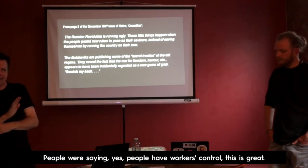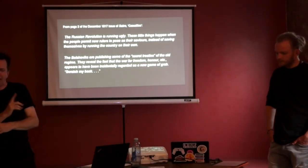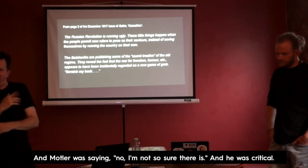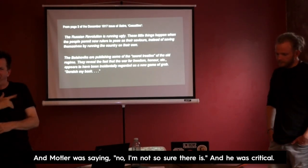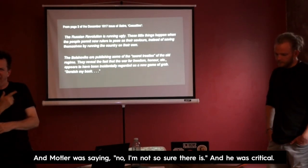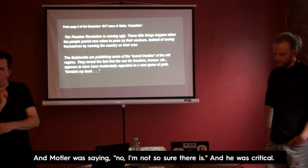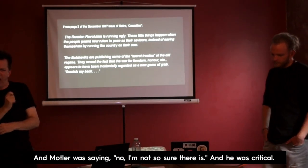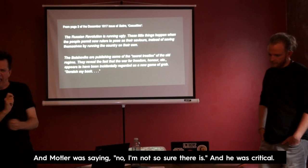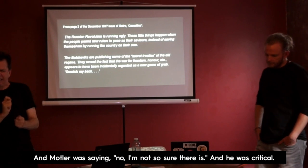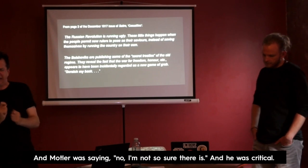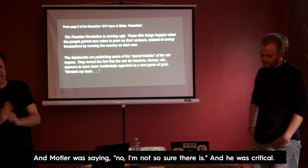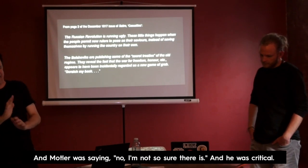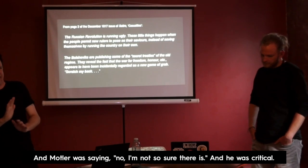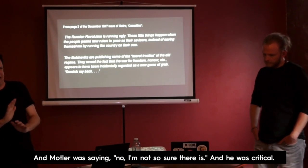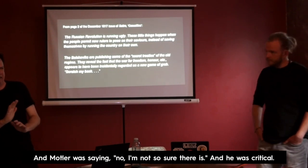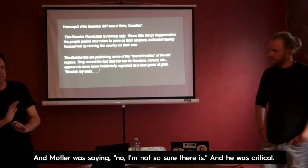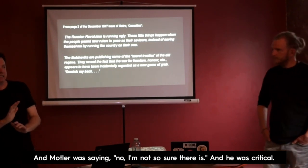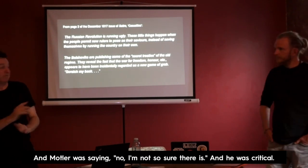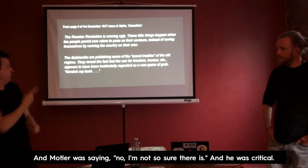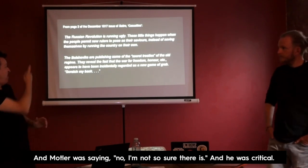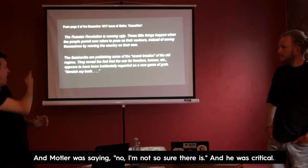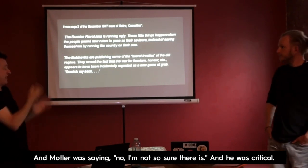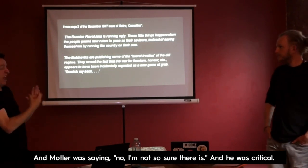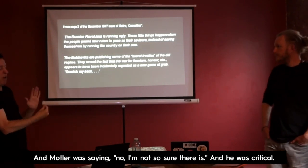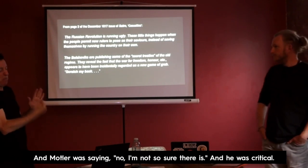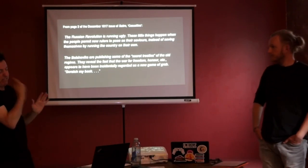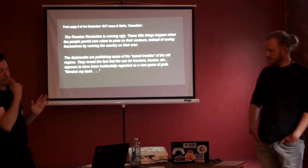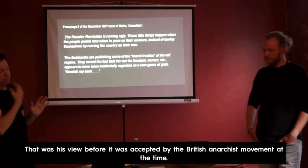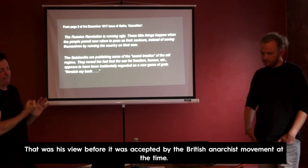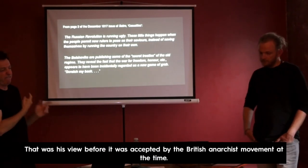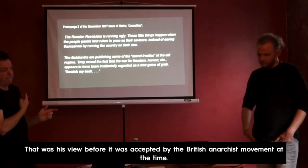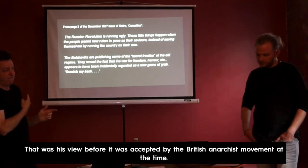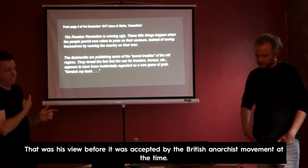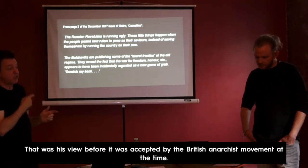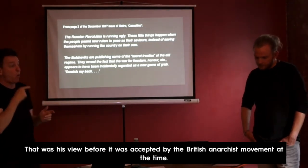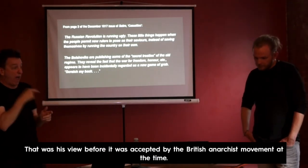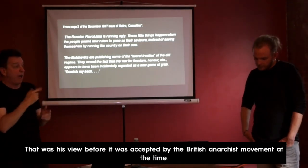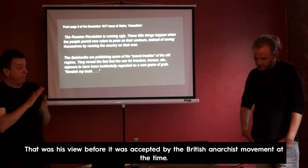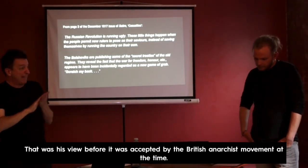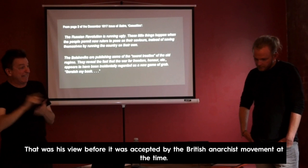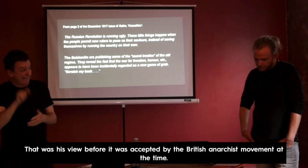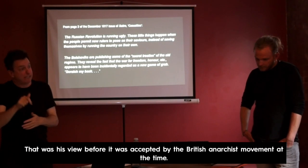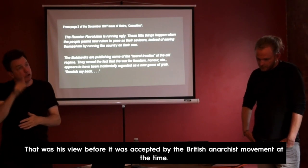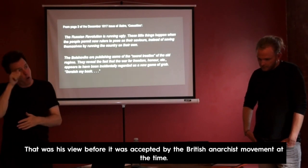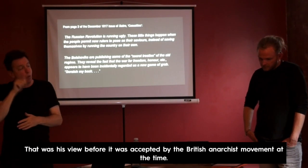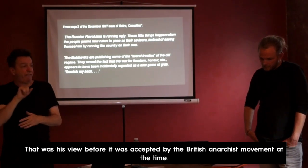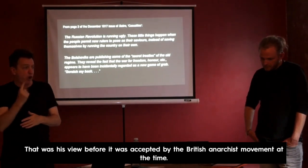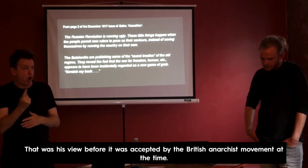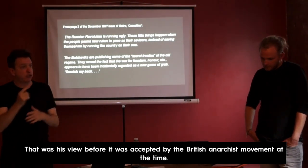And Motler was saying, no, I'm not so sure there is, and he was critical. So this is his view before it was adopted across